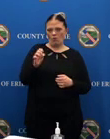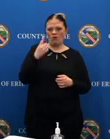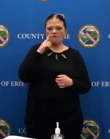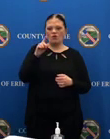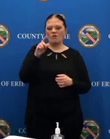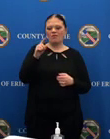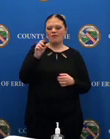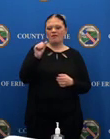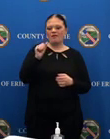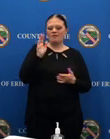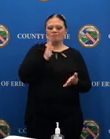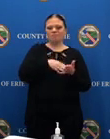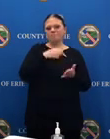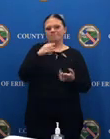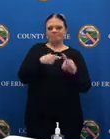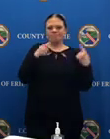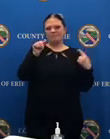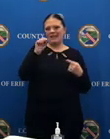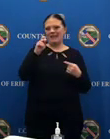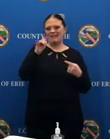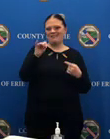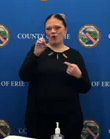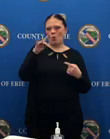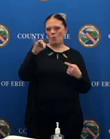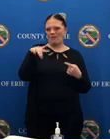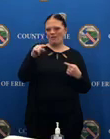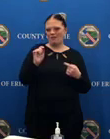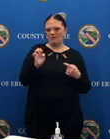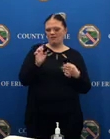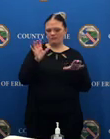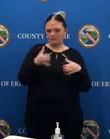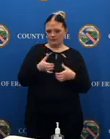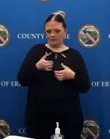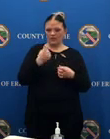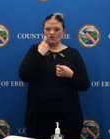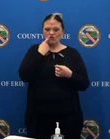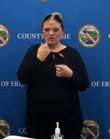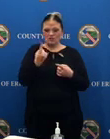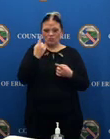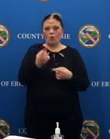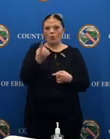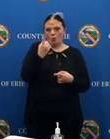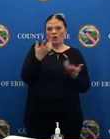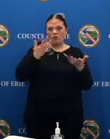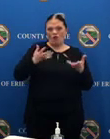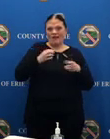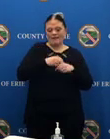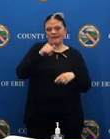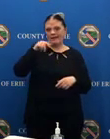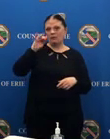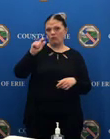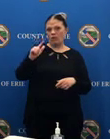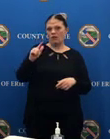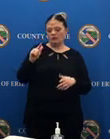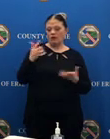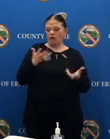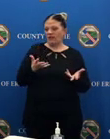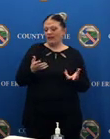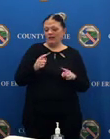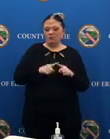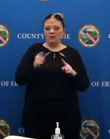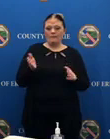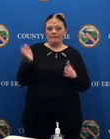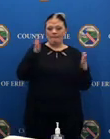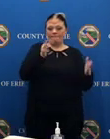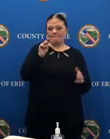Force, and with regards to these most recent ones, which includes one in April already, but the ones in